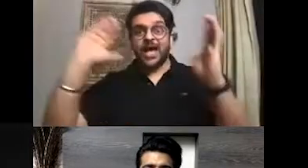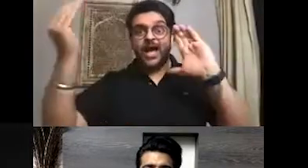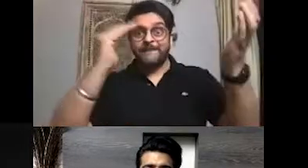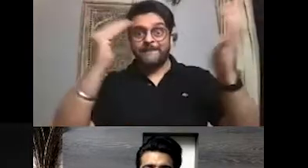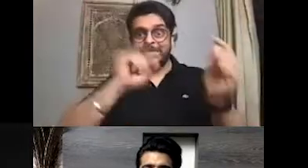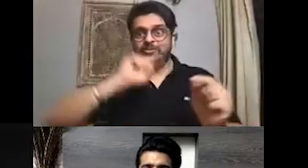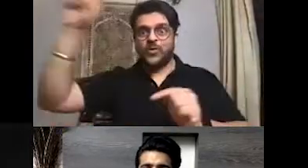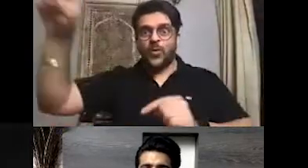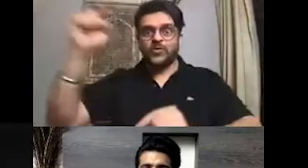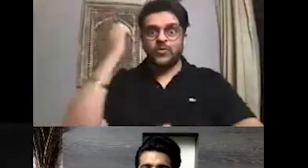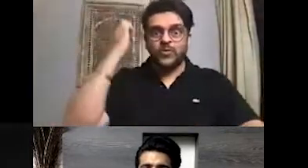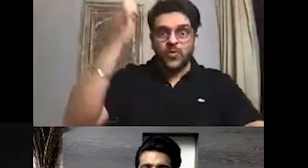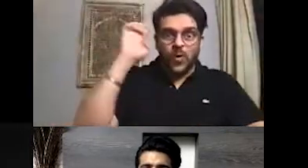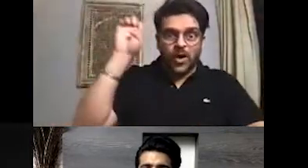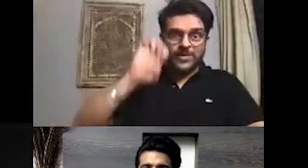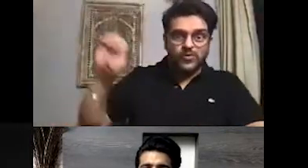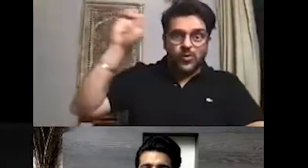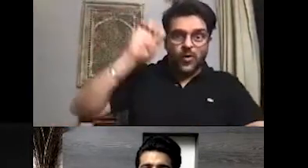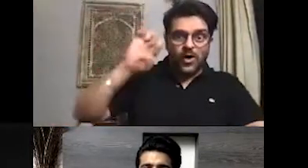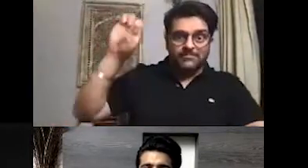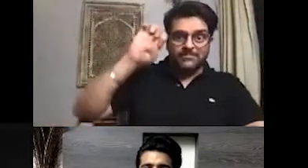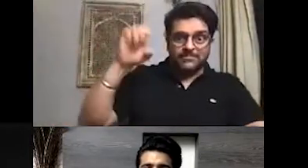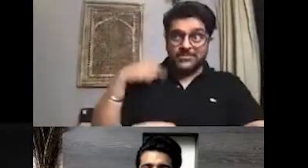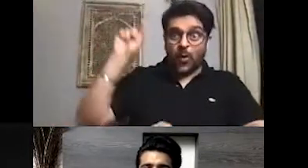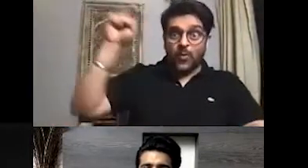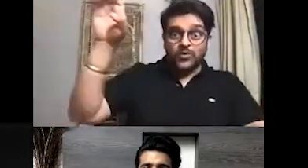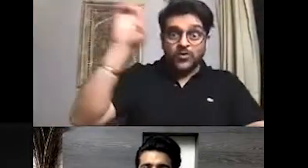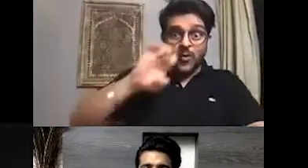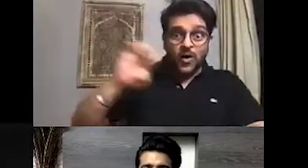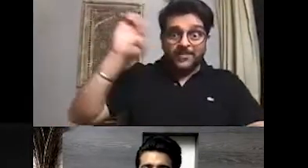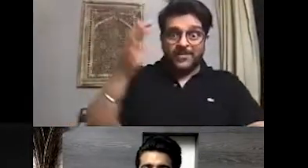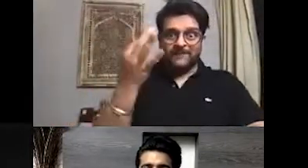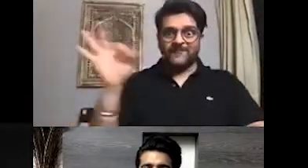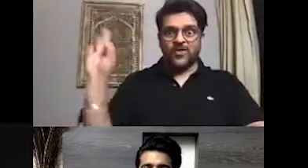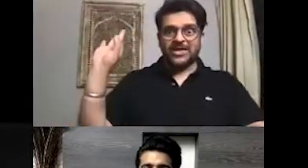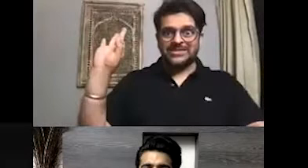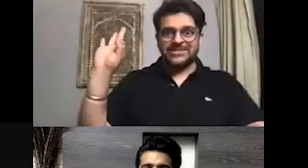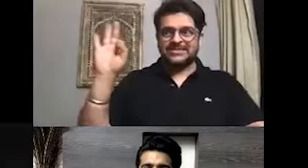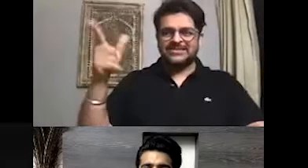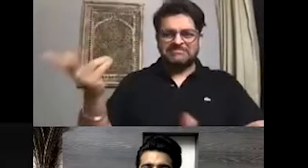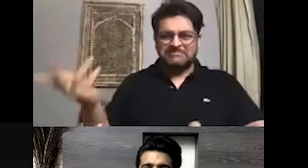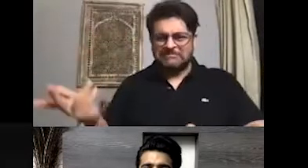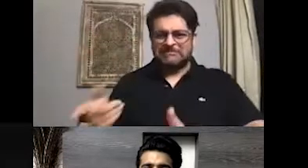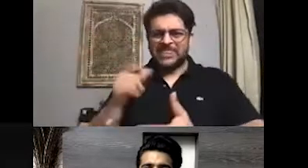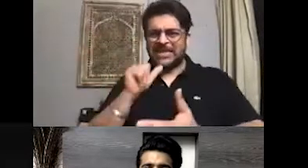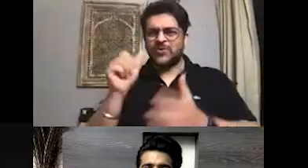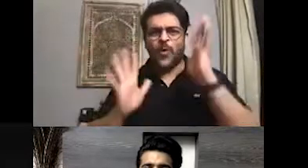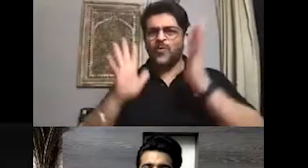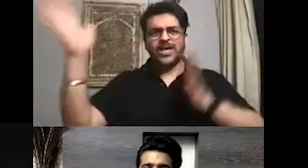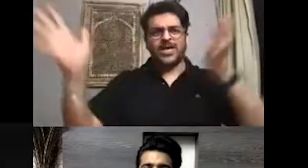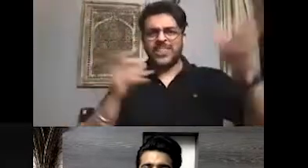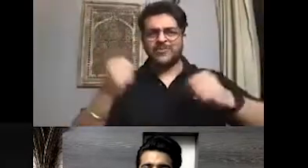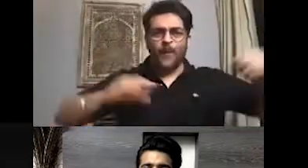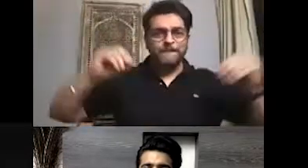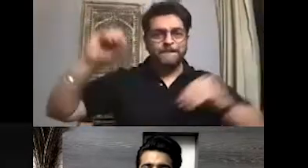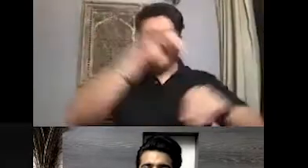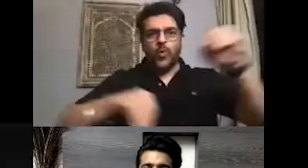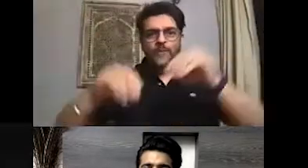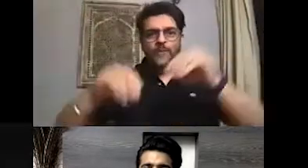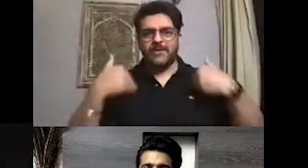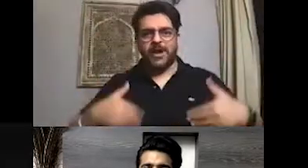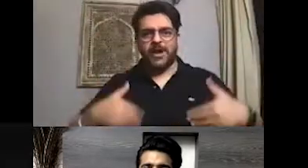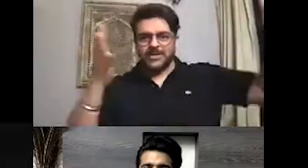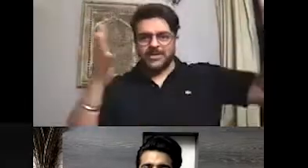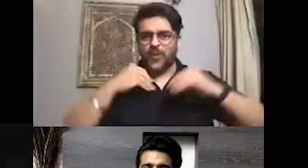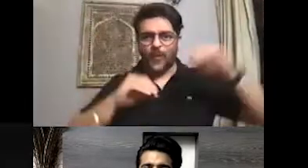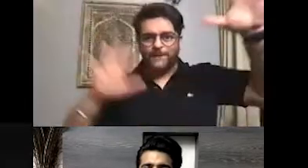simply do the gestures, right? We have to go to a particular place. So in Europe and or in France,